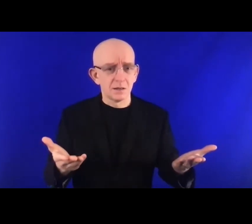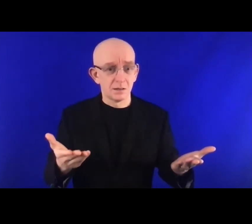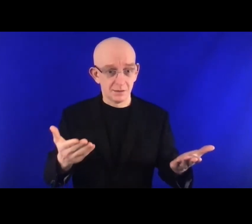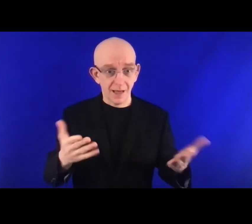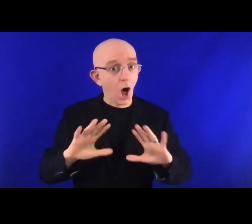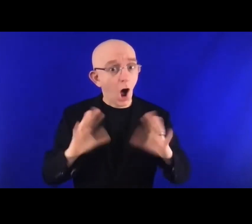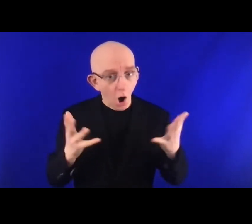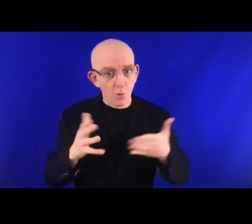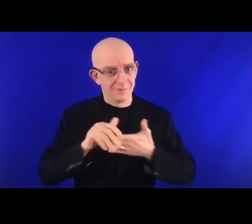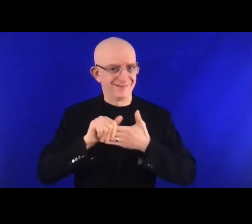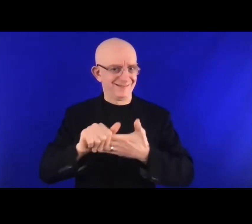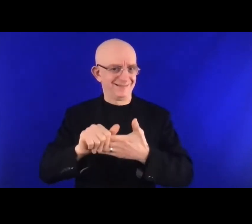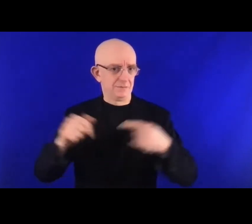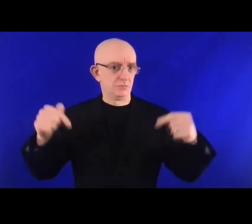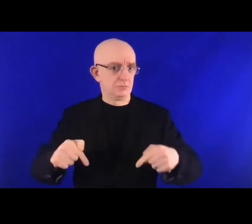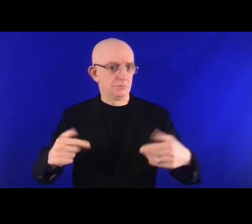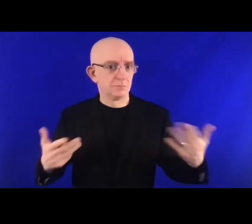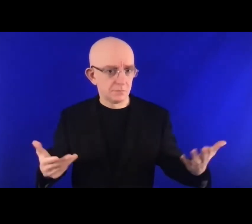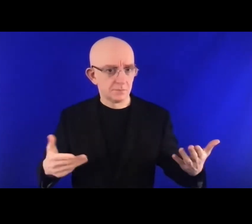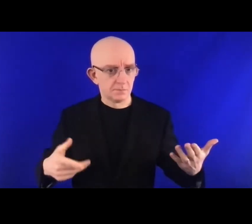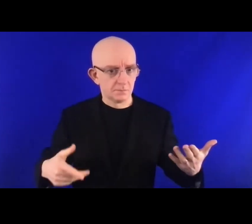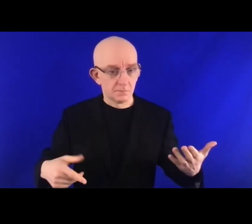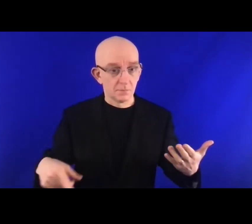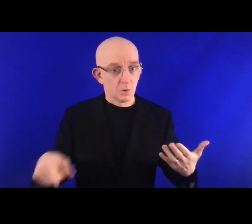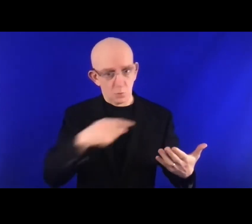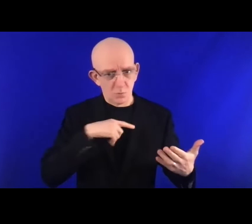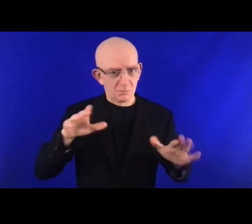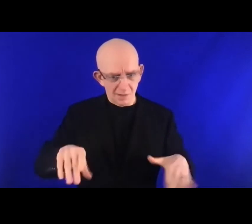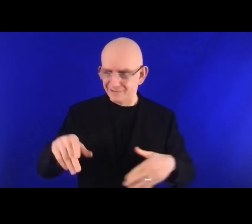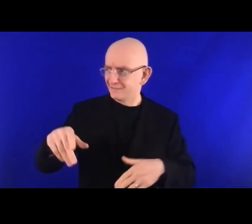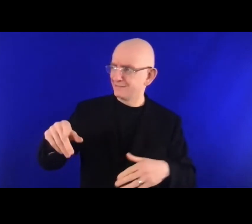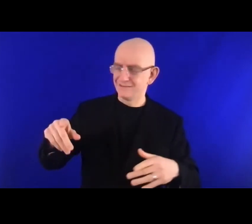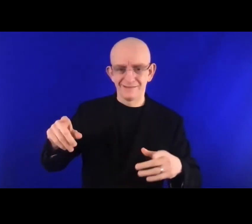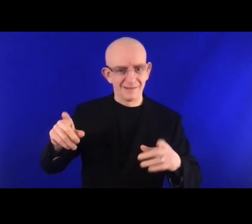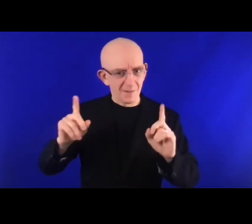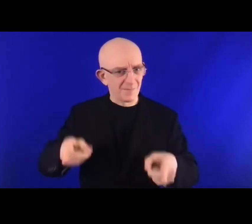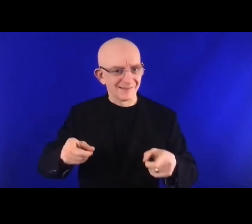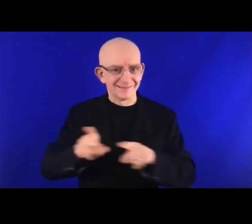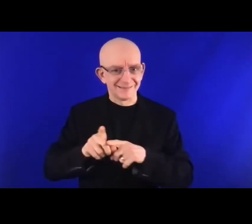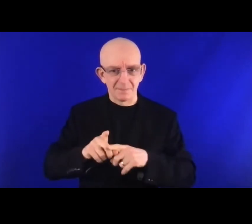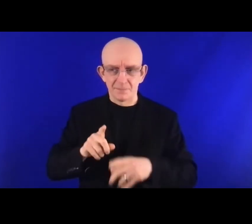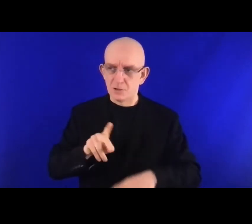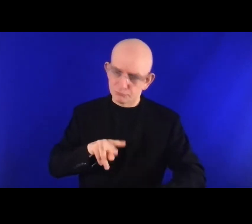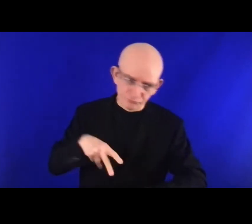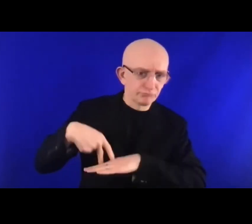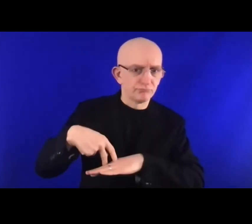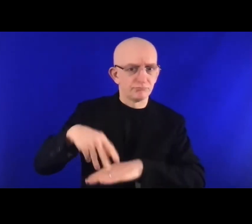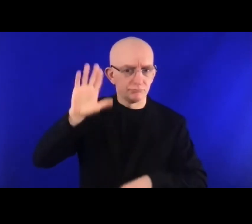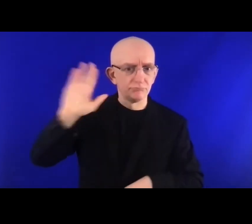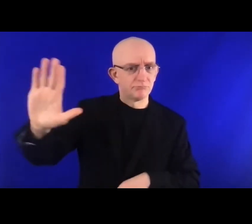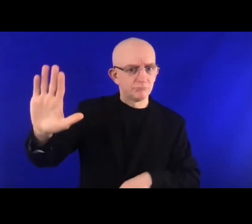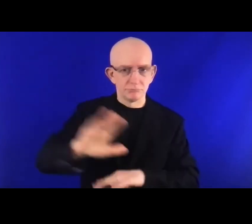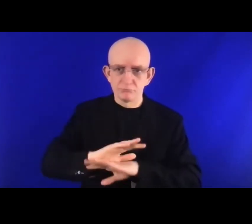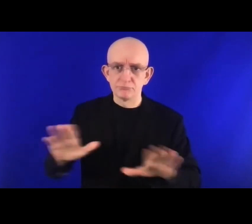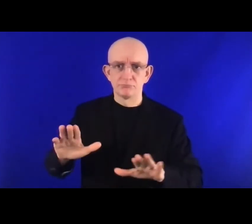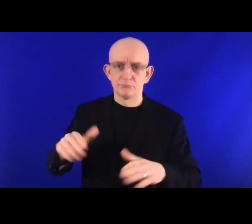always stand up and fight for what's right for us and for disabled